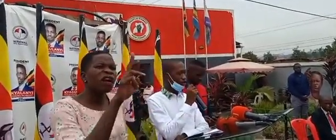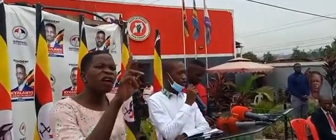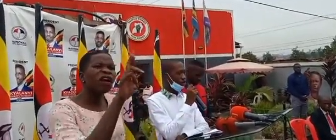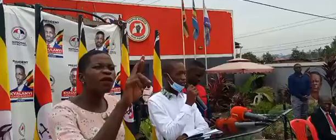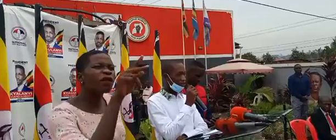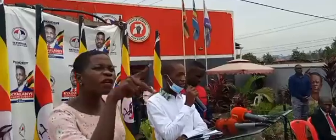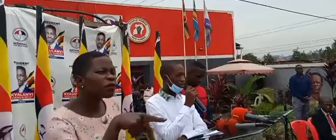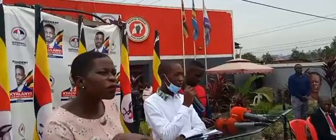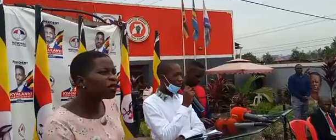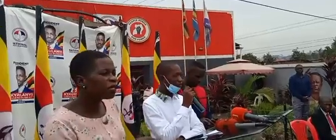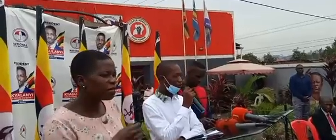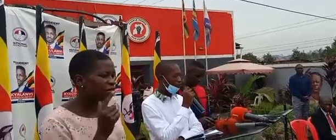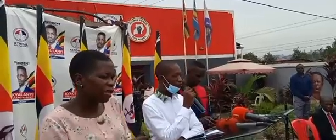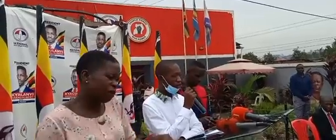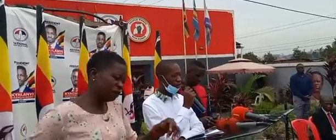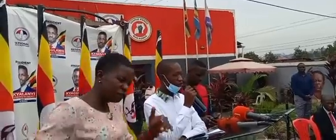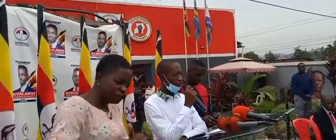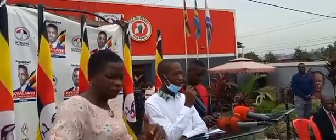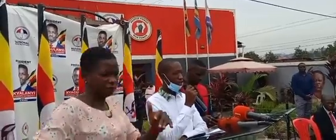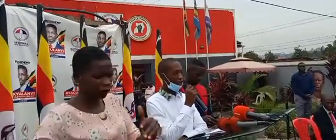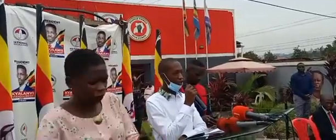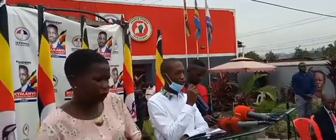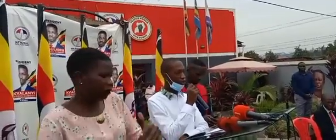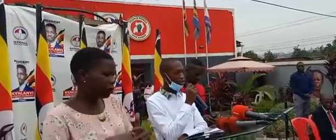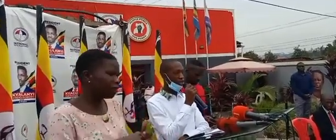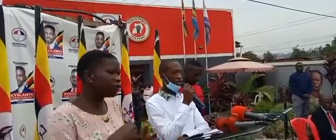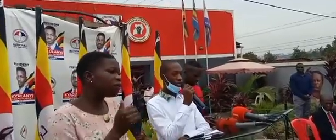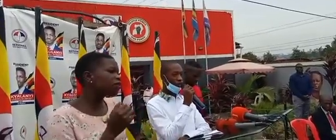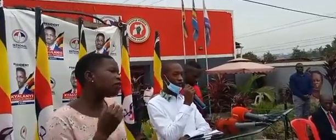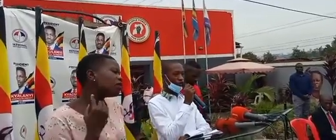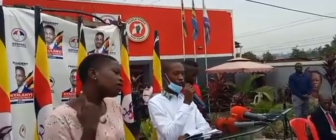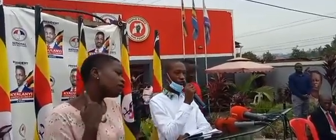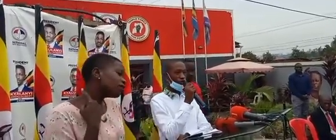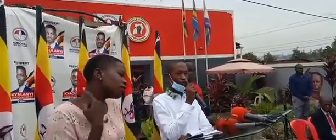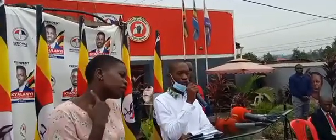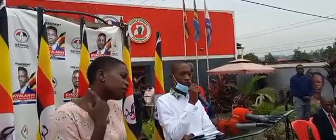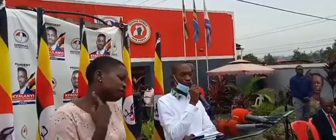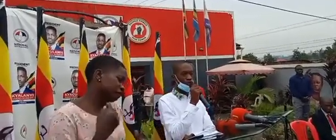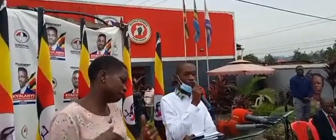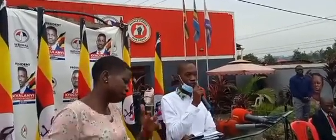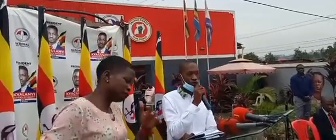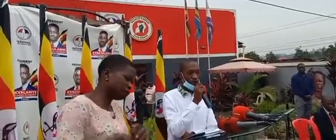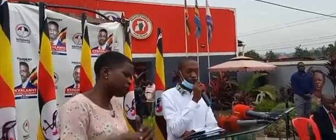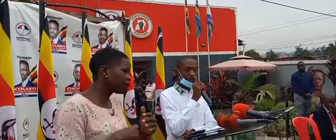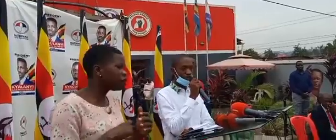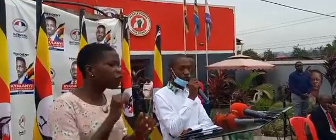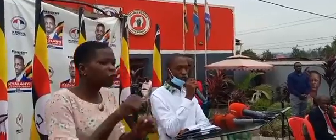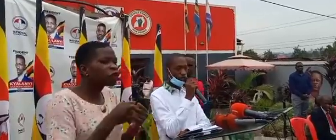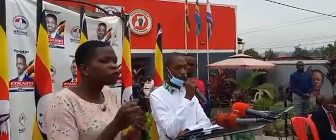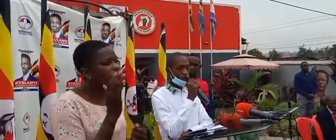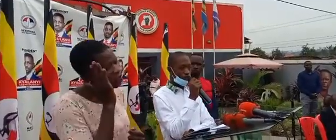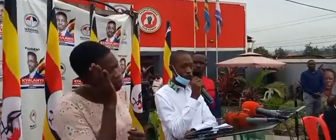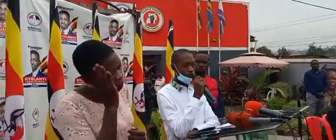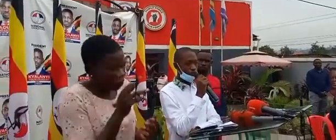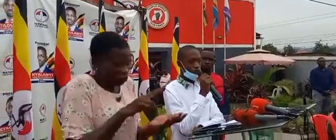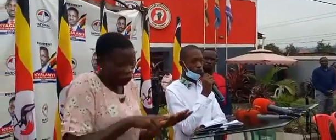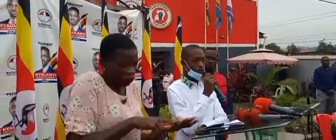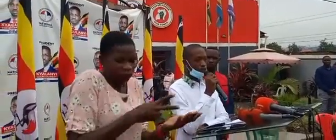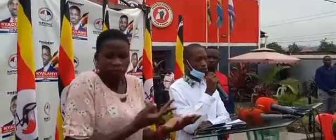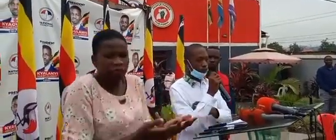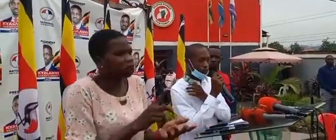engeri y'okujjanga asambasamba munywero kuba mwebakira kagongogongo tosobola kwebaka nti weekyuse